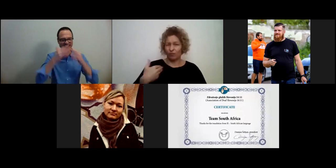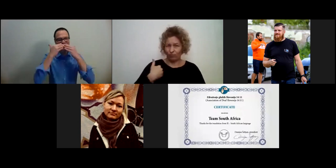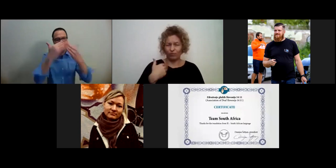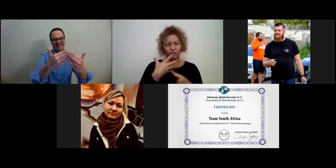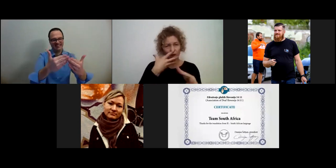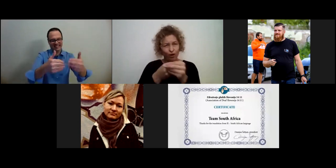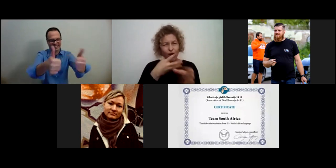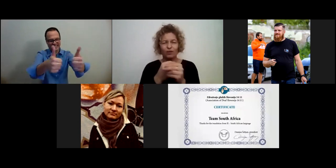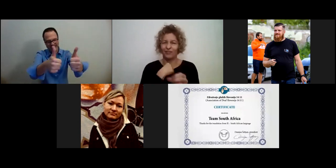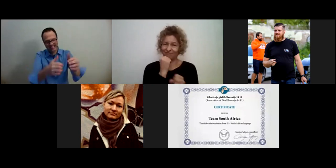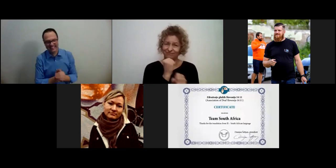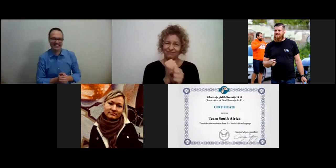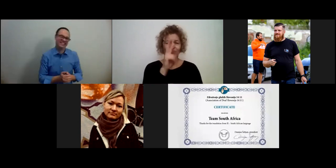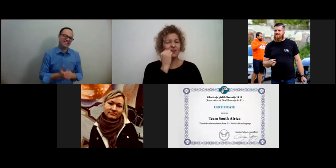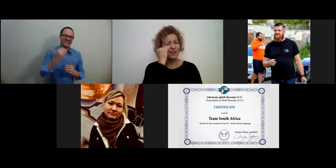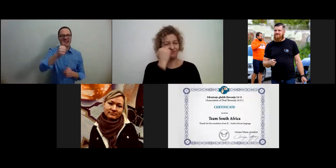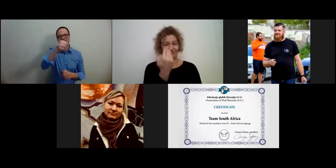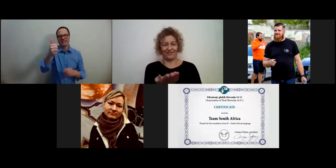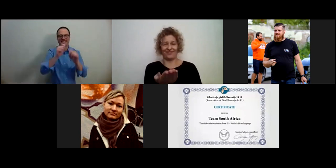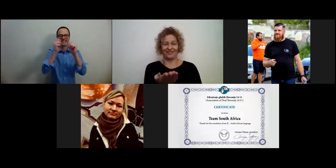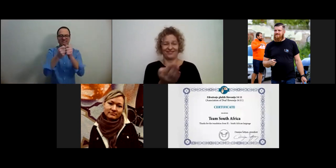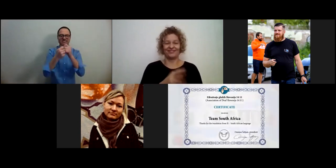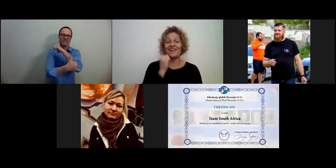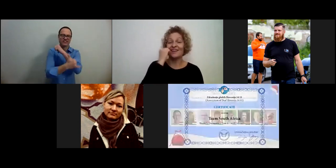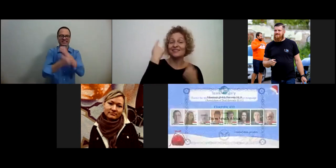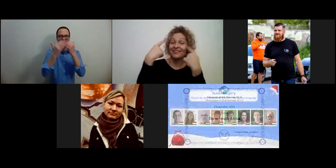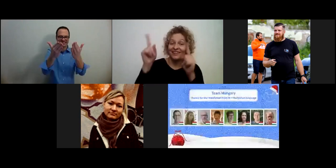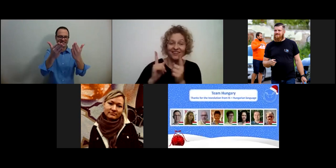we don't want to stop. We'll continue working. Thank you so much.